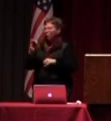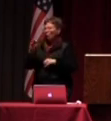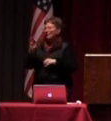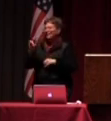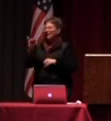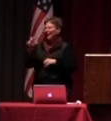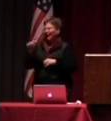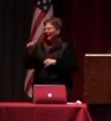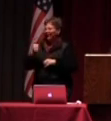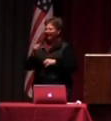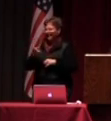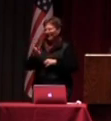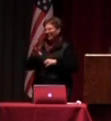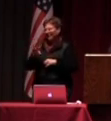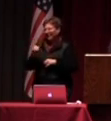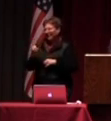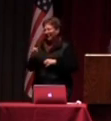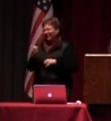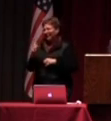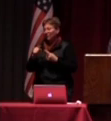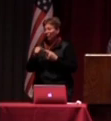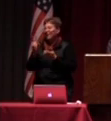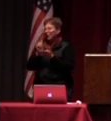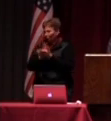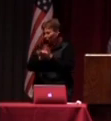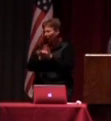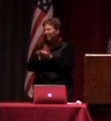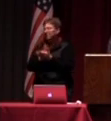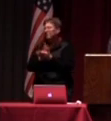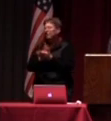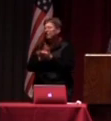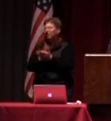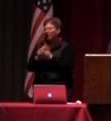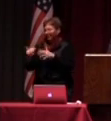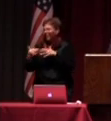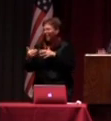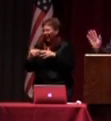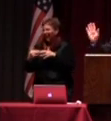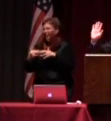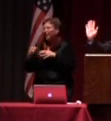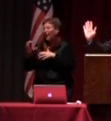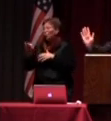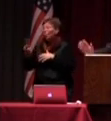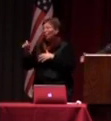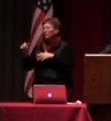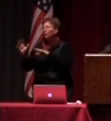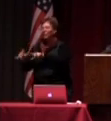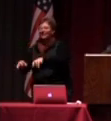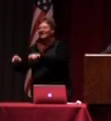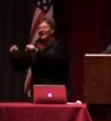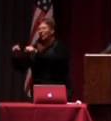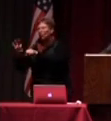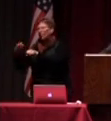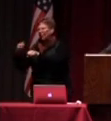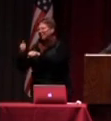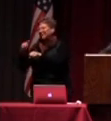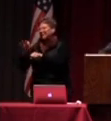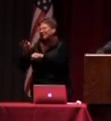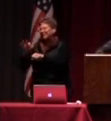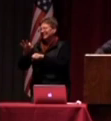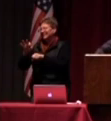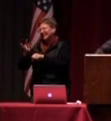the mid-1750s and when he finally lost the battle and Corsica was absorbed into France, to which it still belongs, in